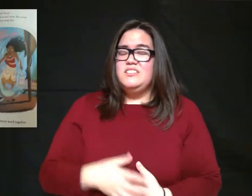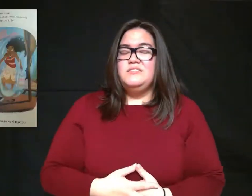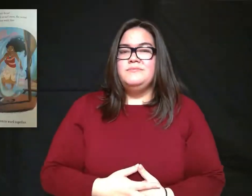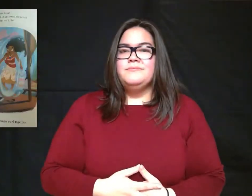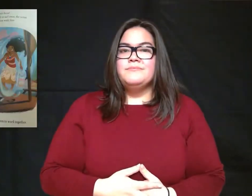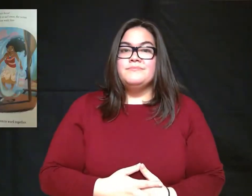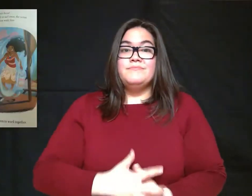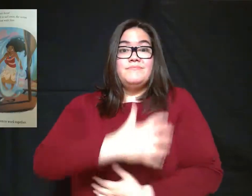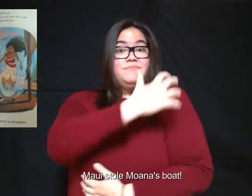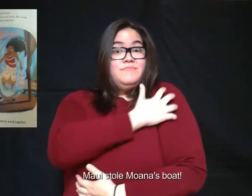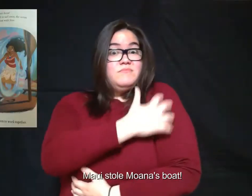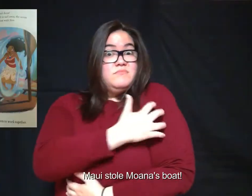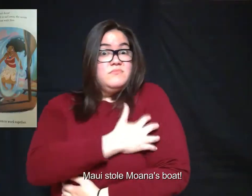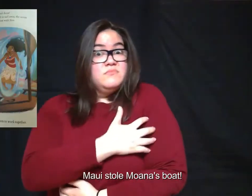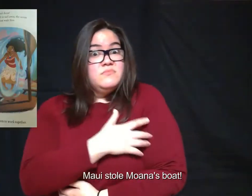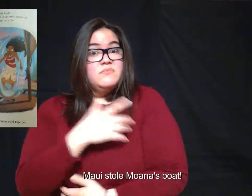Maui stole Moana's boat.